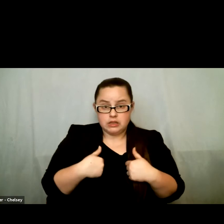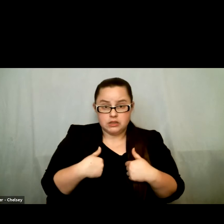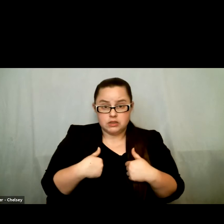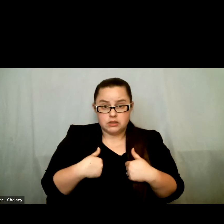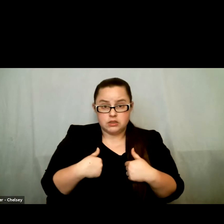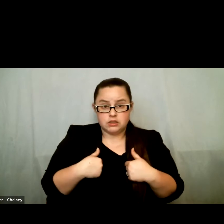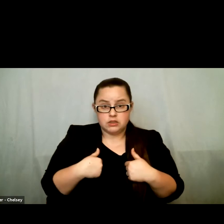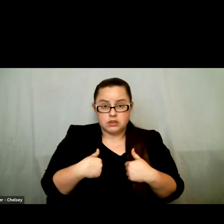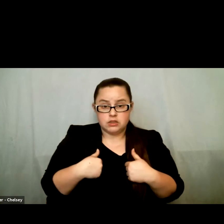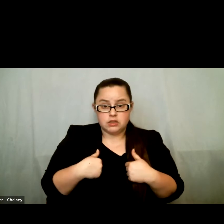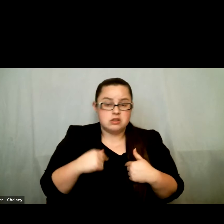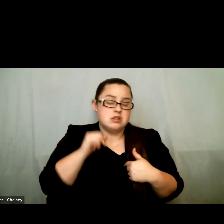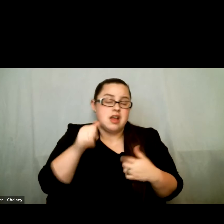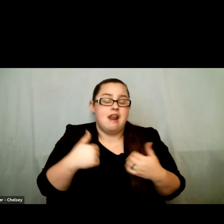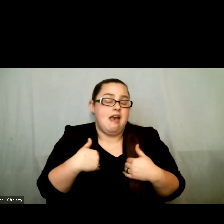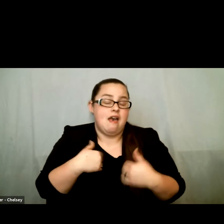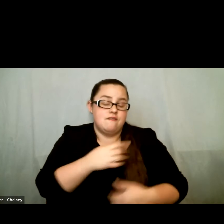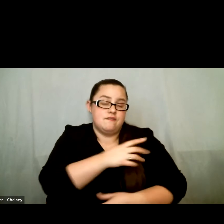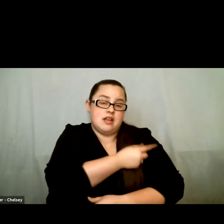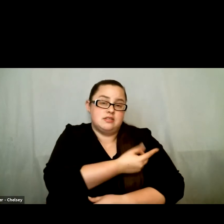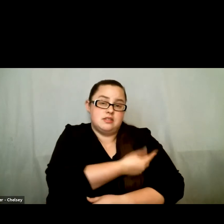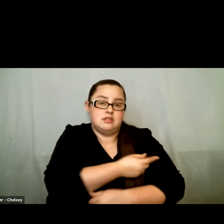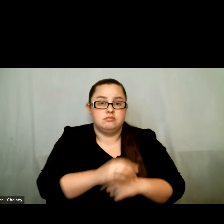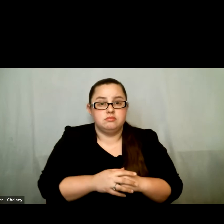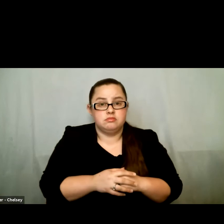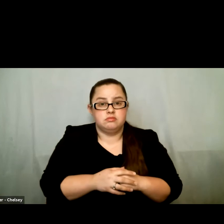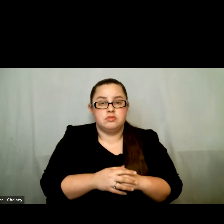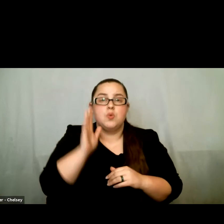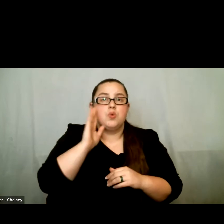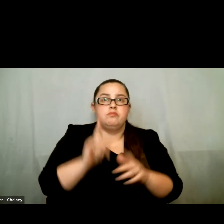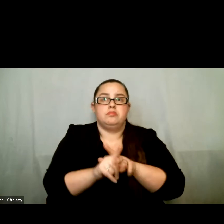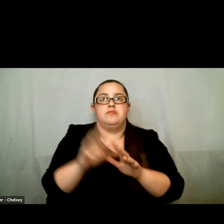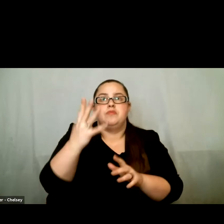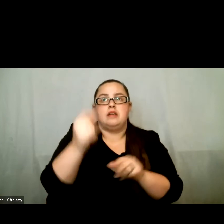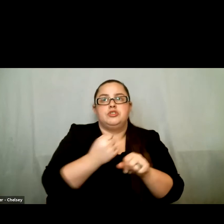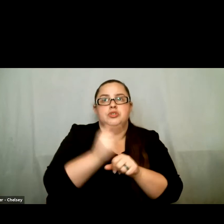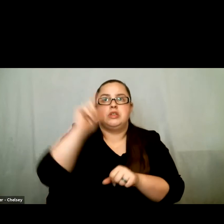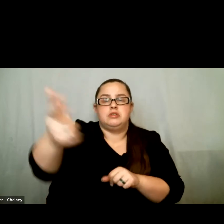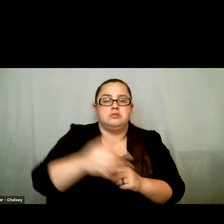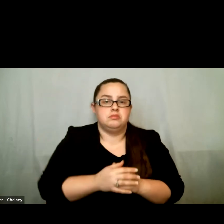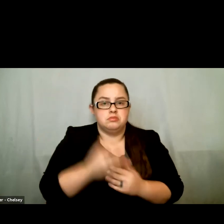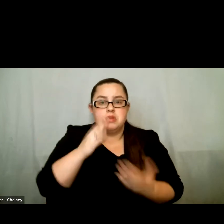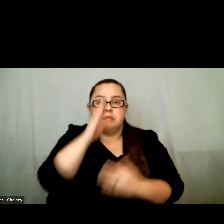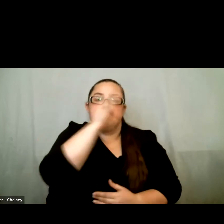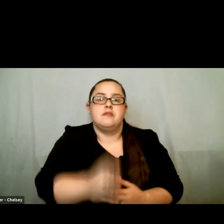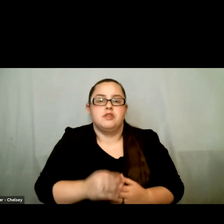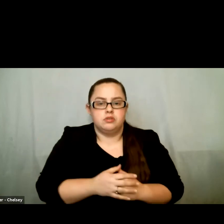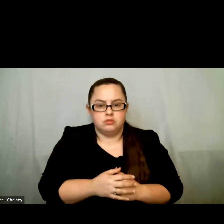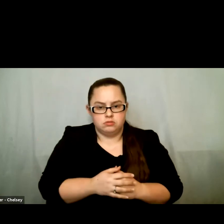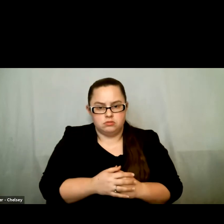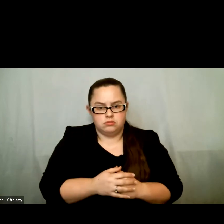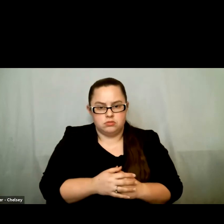you wouldn't have a vaccine unless 5 years from now, maybe never." And he refers